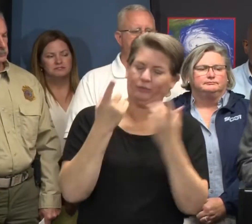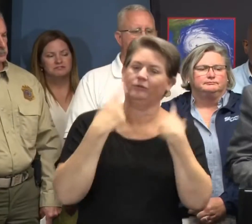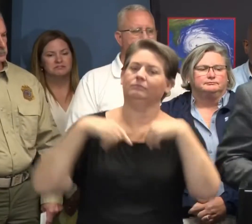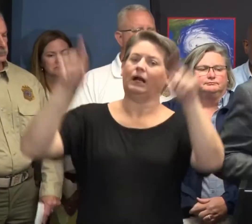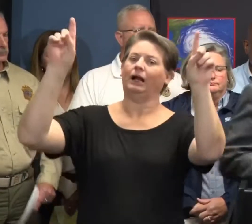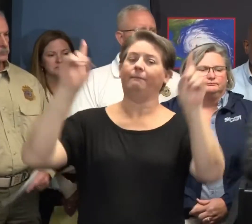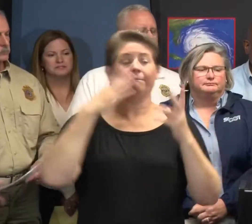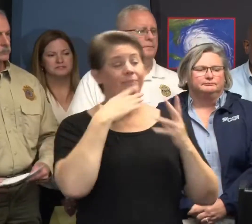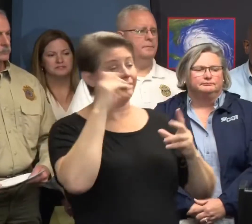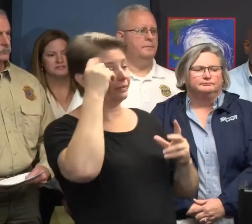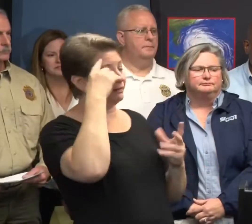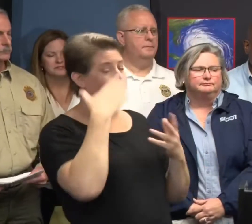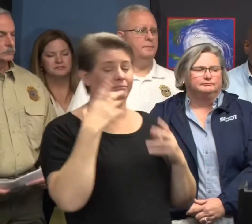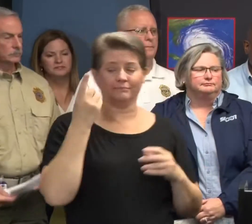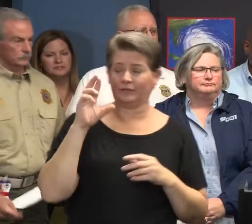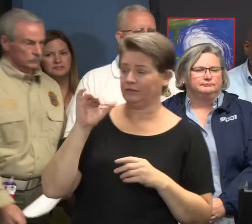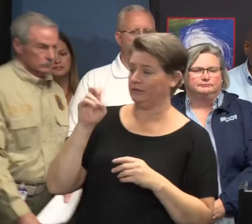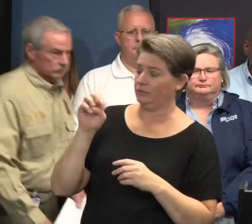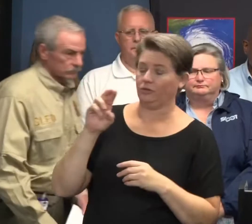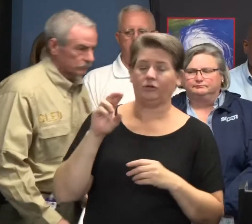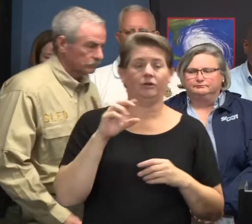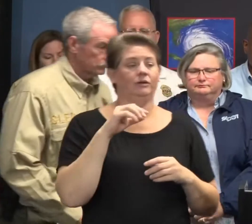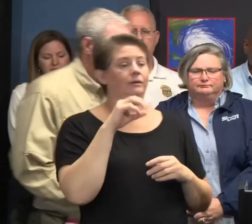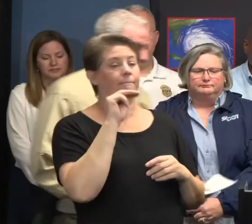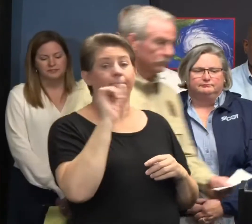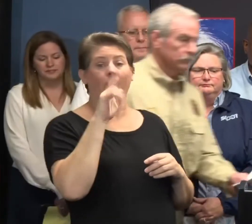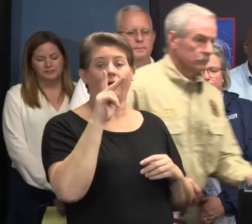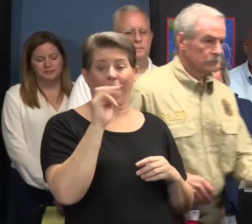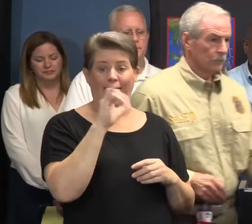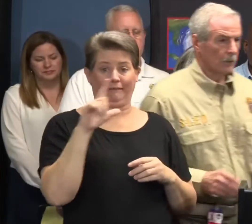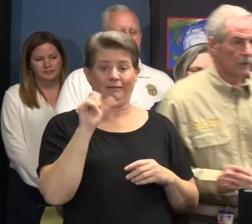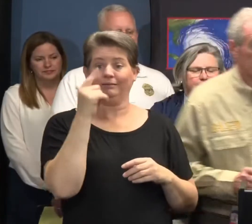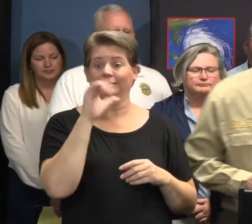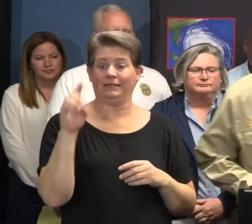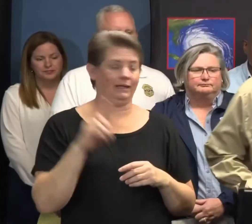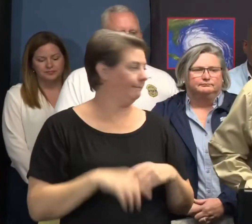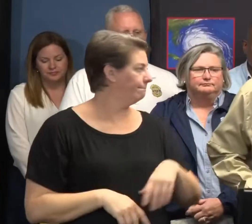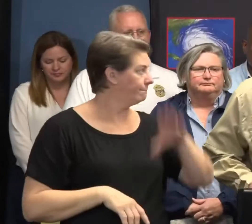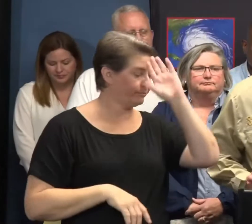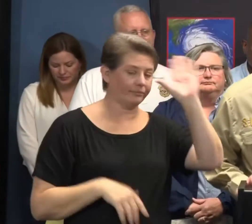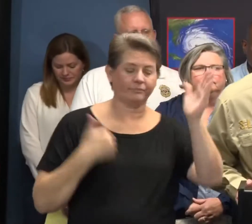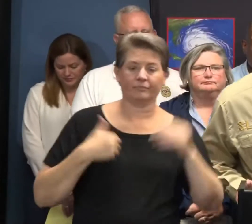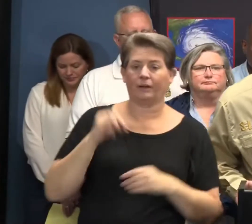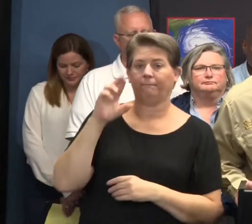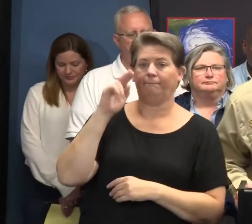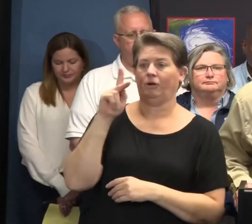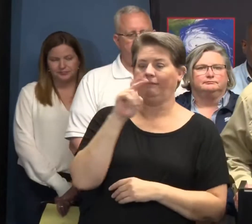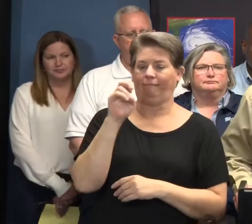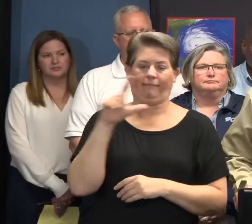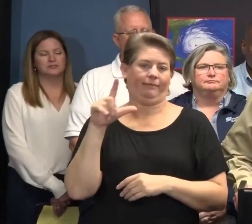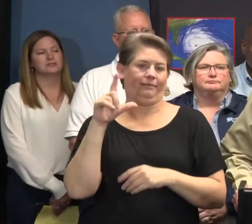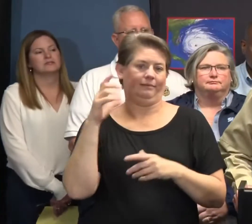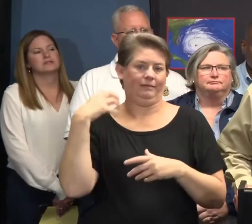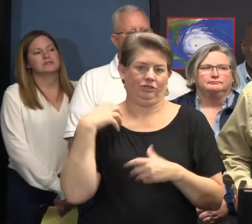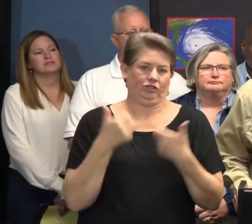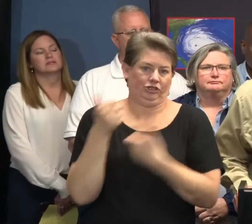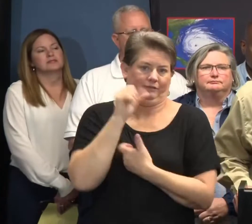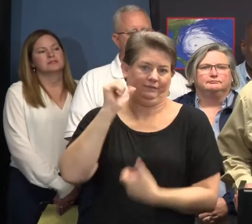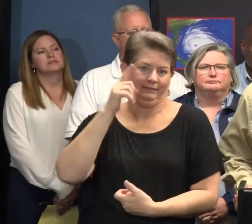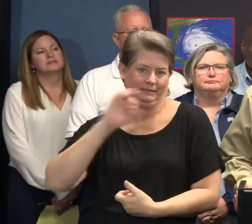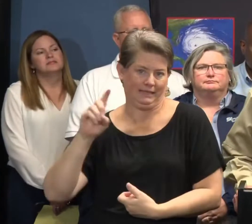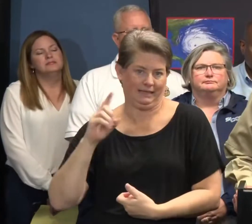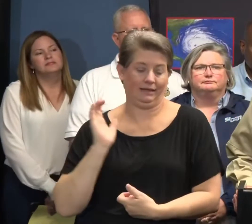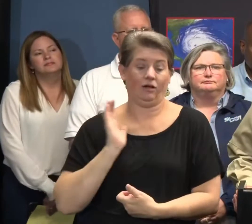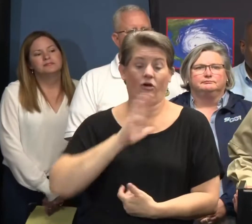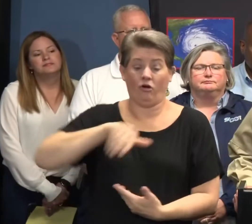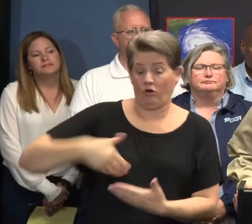you, Governor. Thank you, Dr. Sewell. Chief Mark Keel, SLED. Good afternoon. I'm Mark Keel, Chief of SLED. All of our